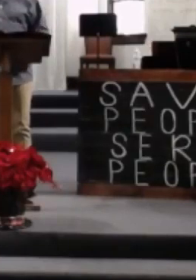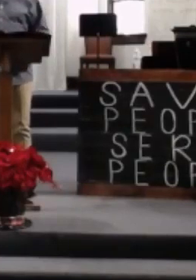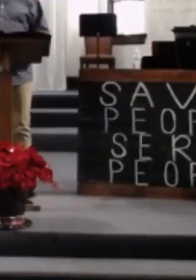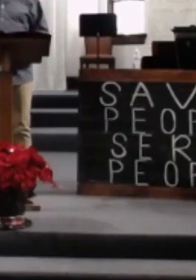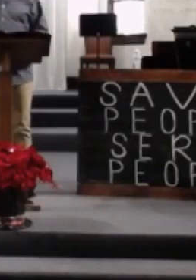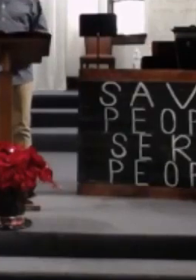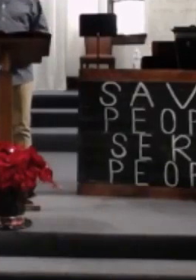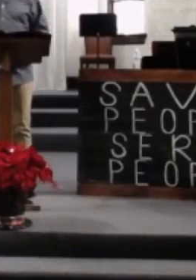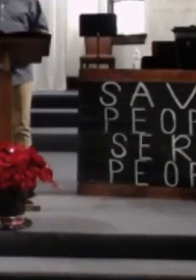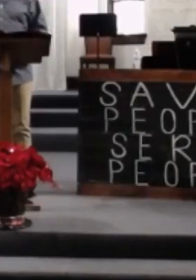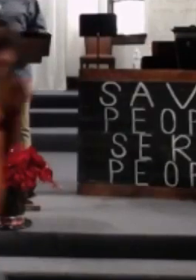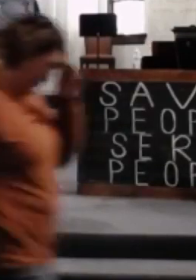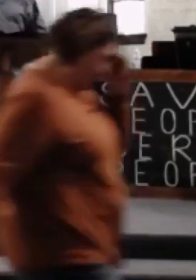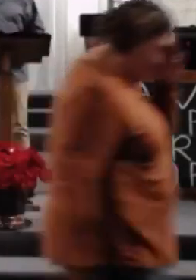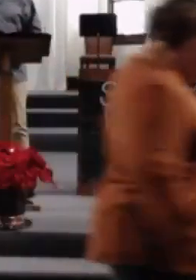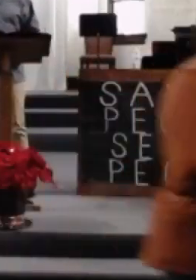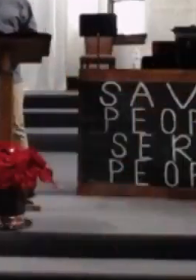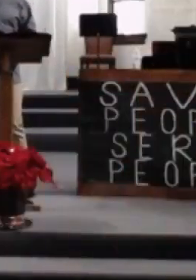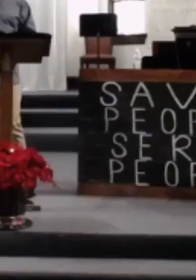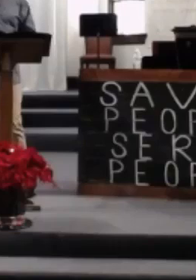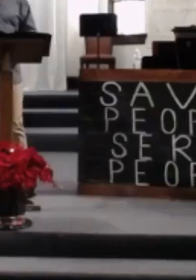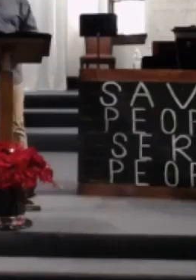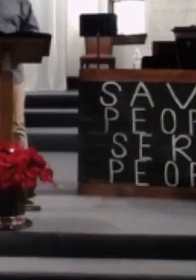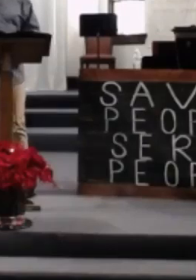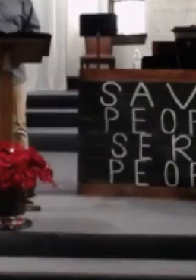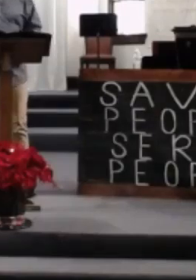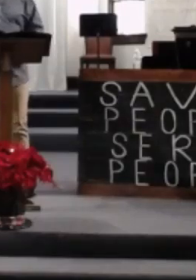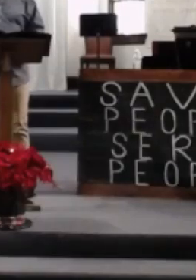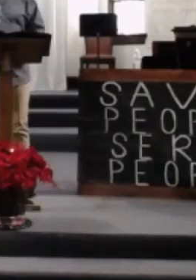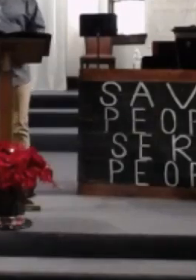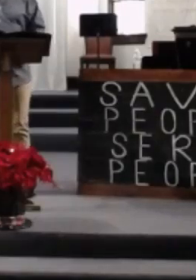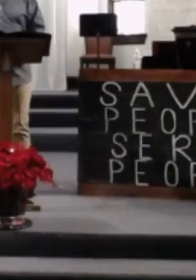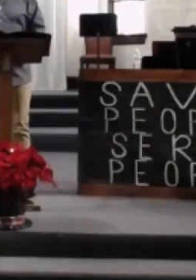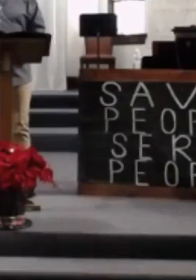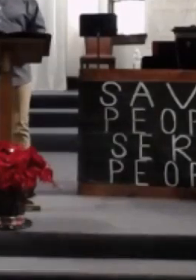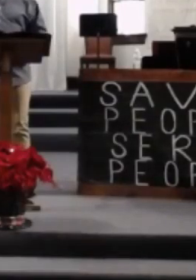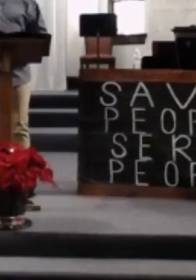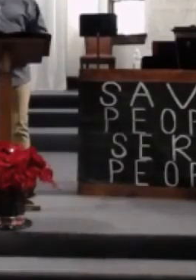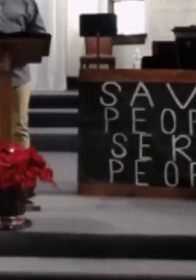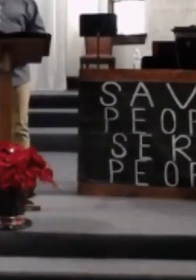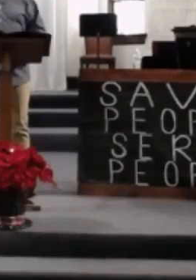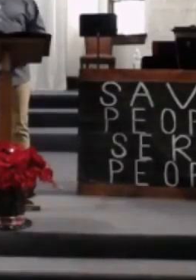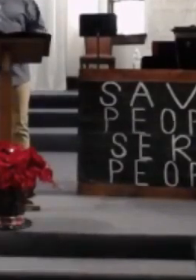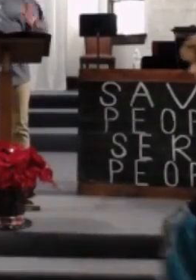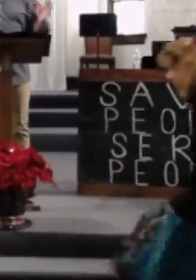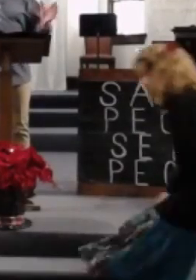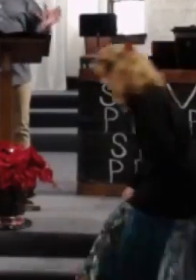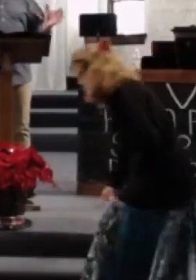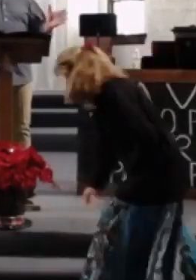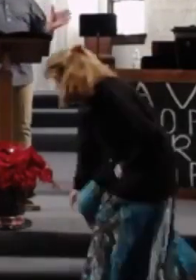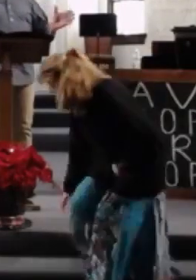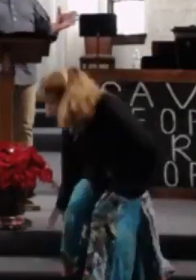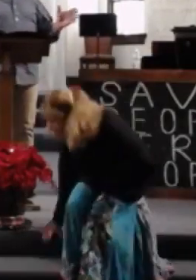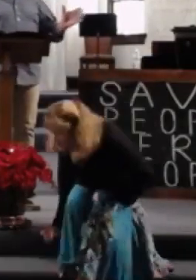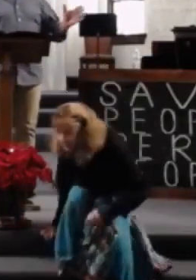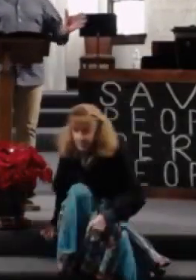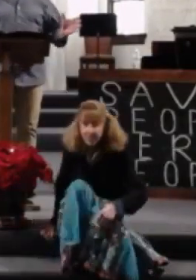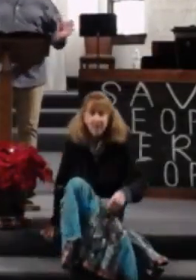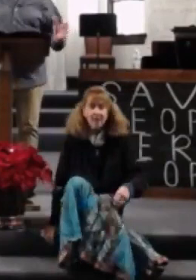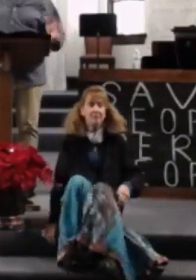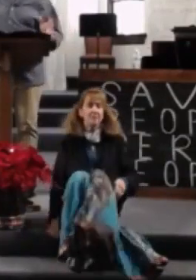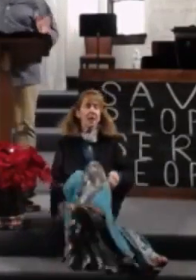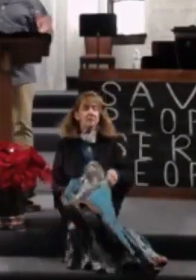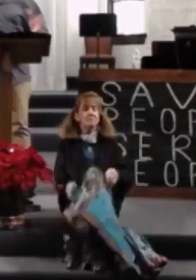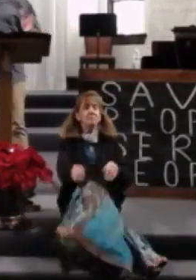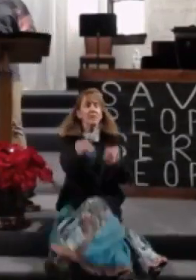So this morning we're going to be talking about being perfect like our Father is perfect, mature like our